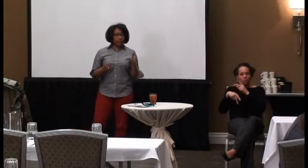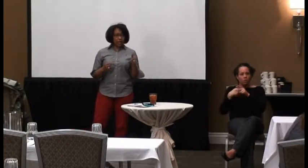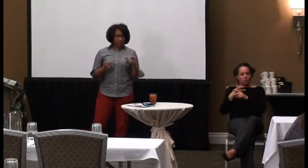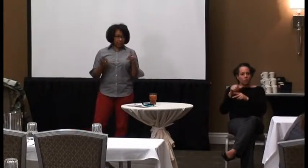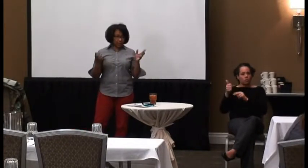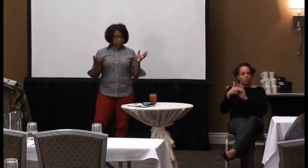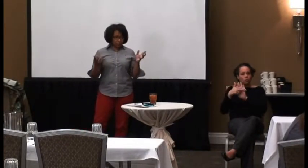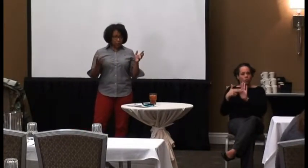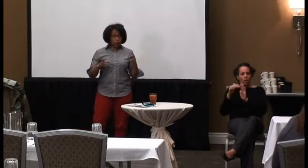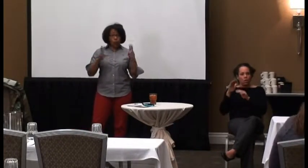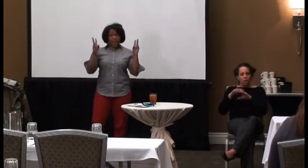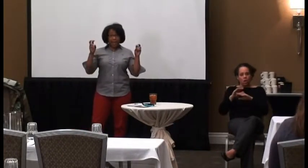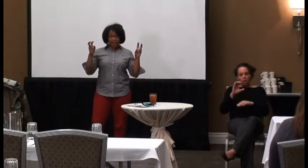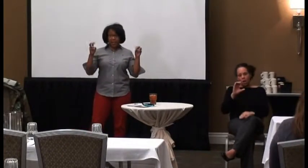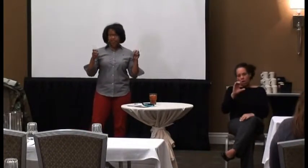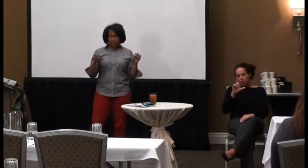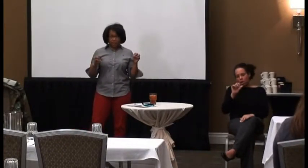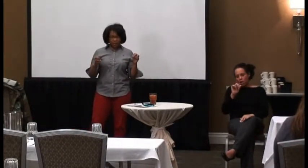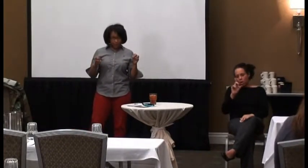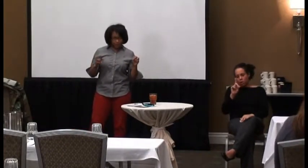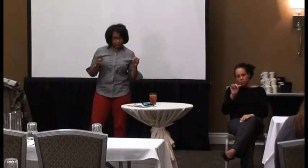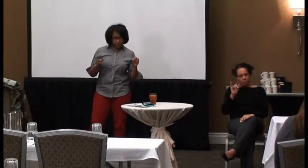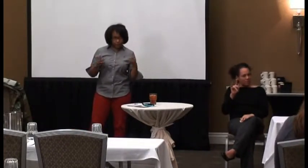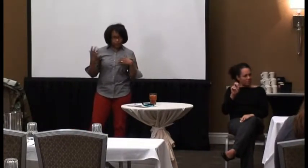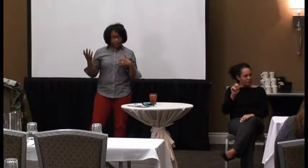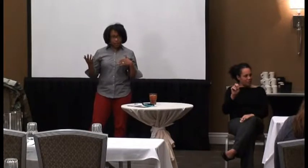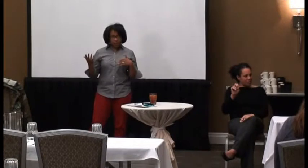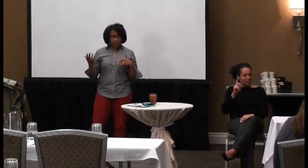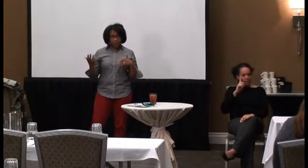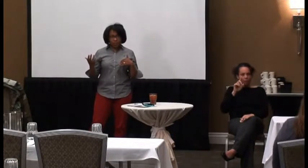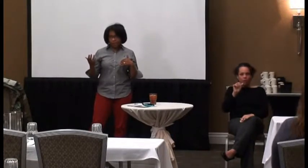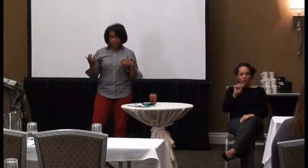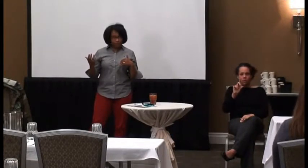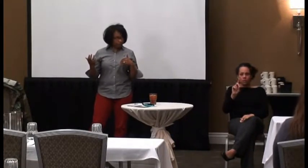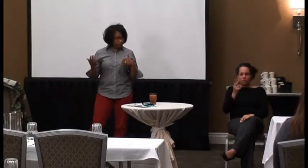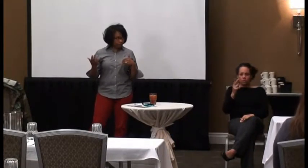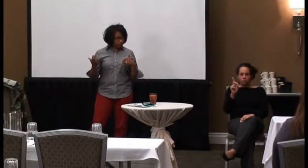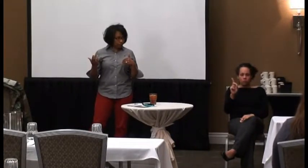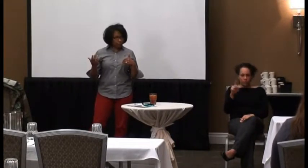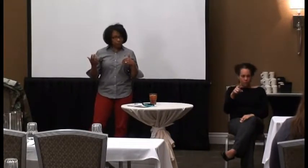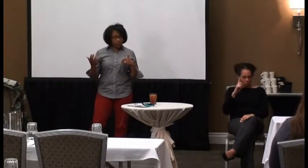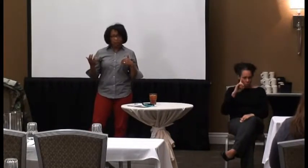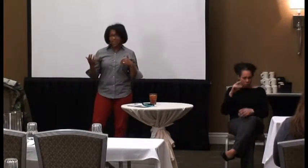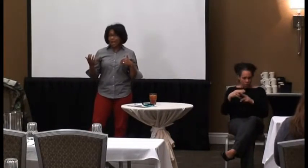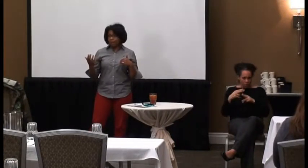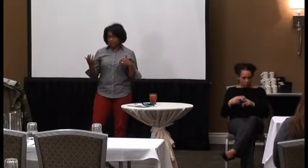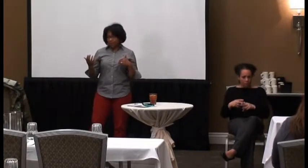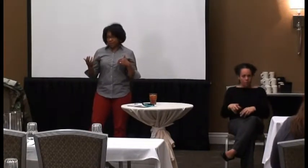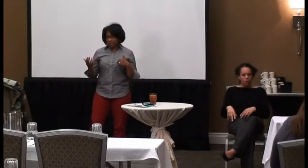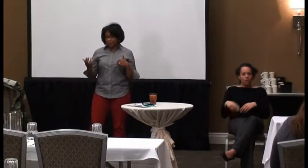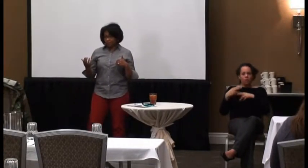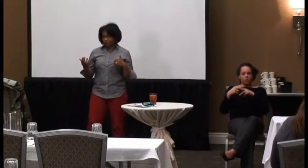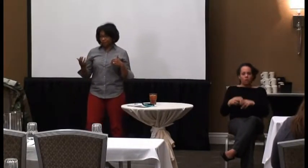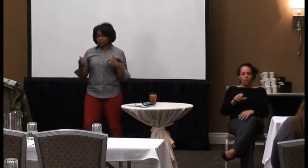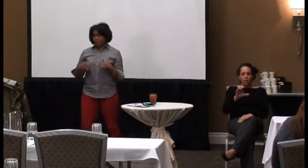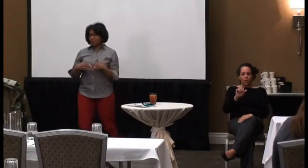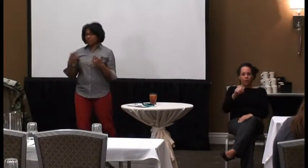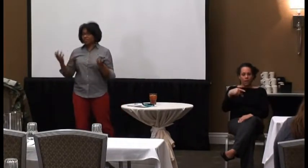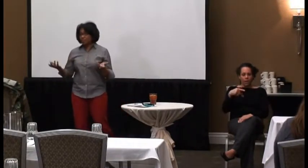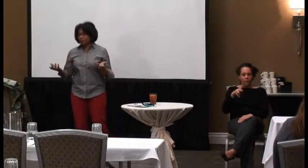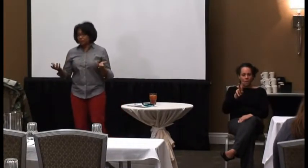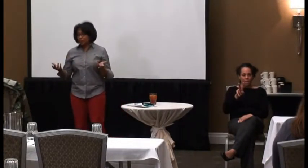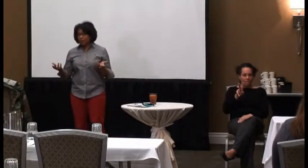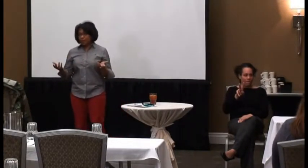on the clonidine for ADHD. Anybody heard of that? It's called Capvay.